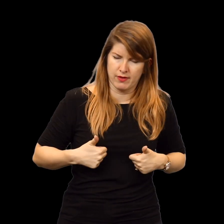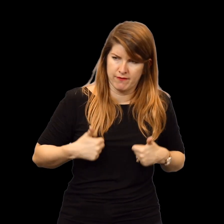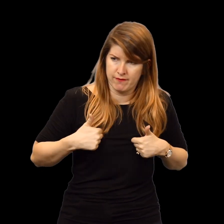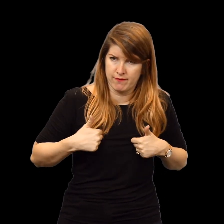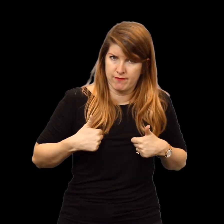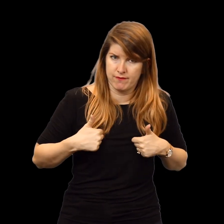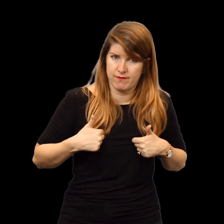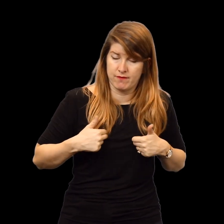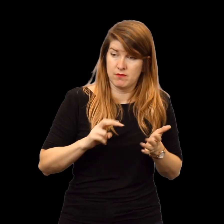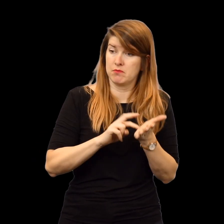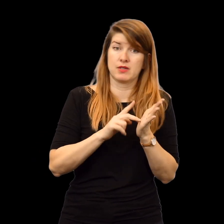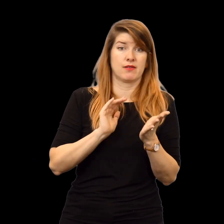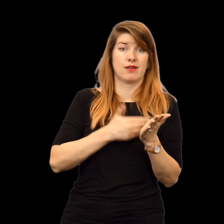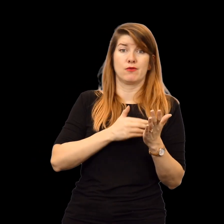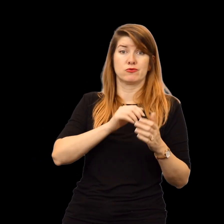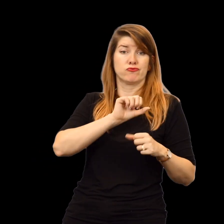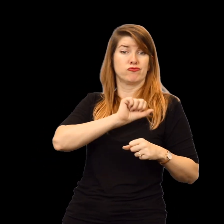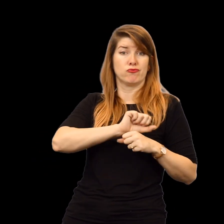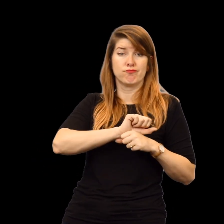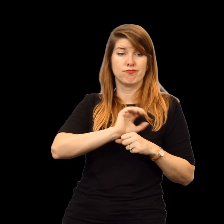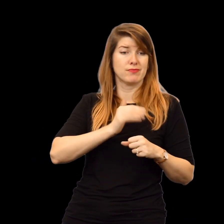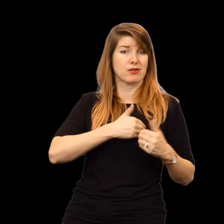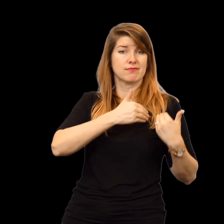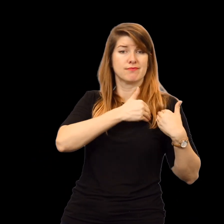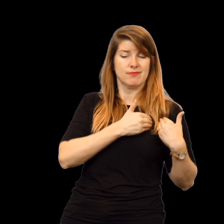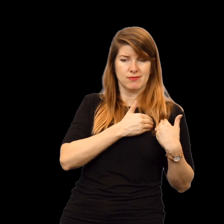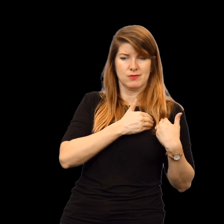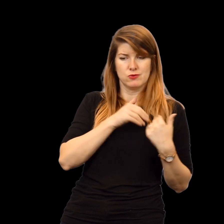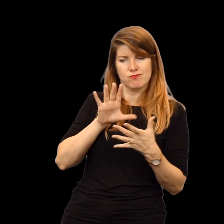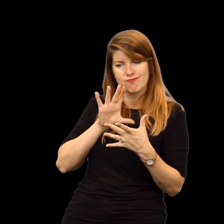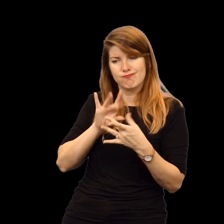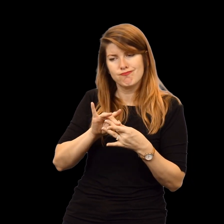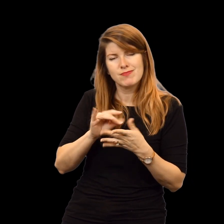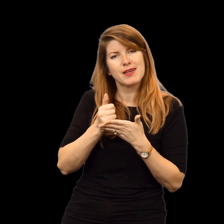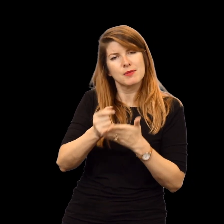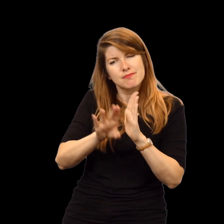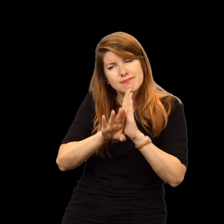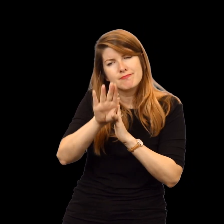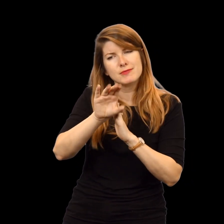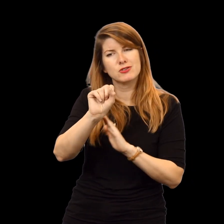Our job, our responsibility, is to attach, to help